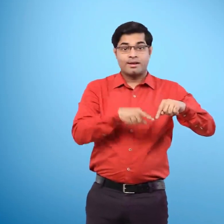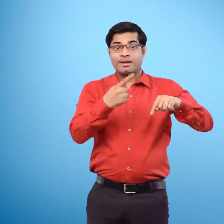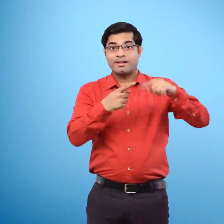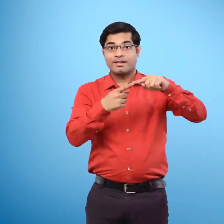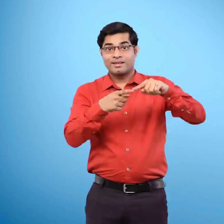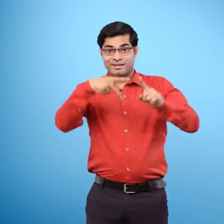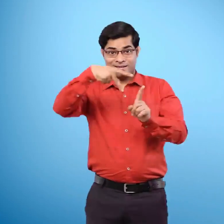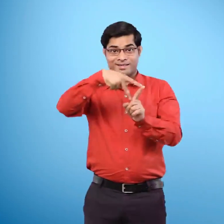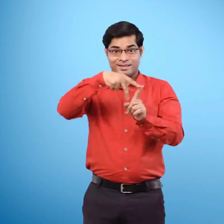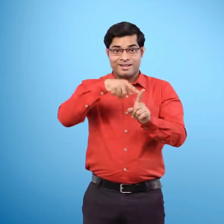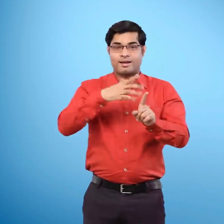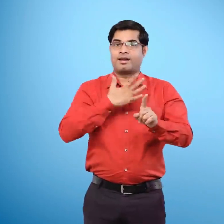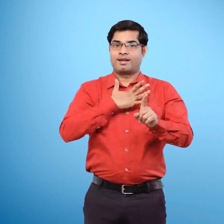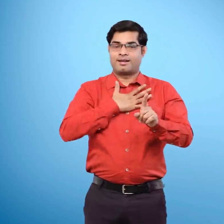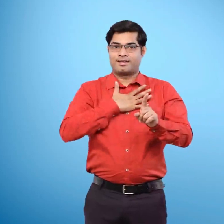upper triangle blank.